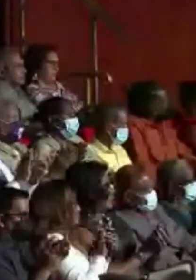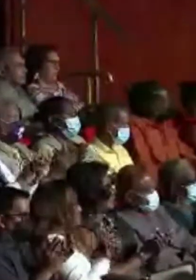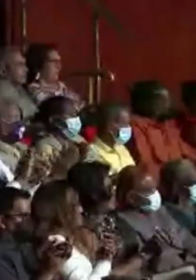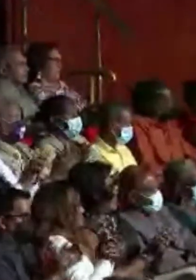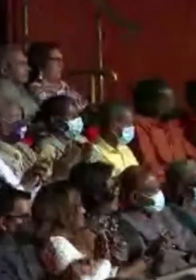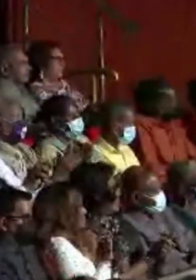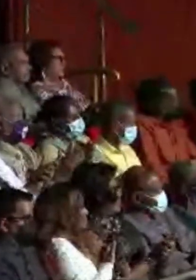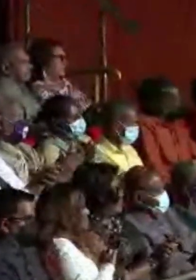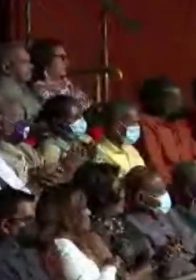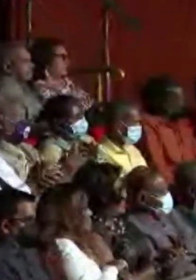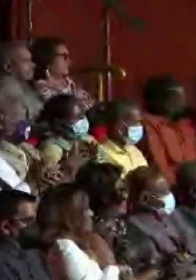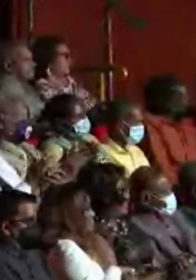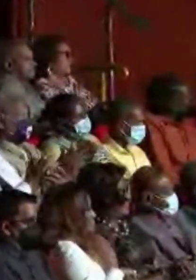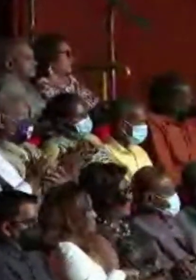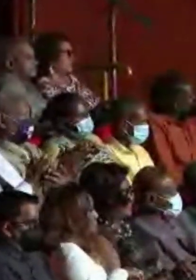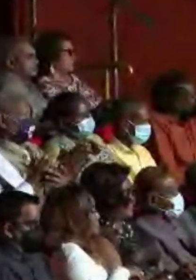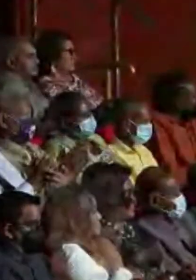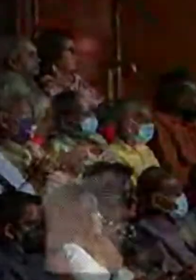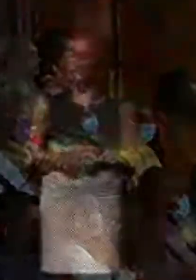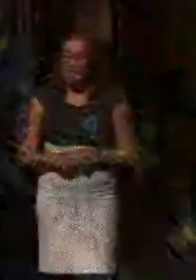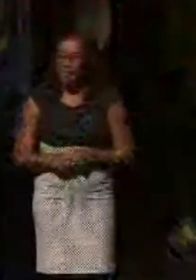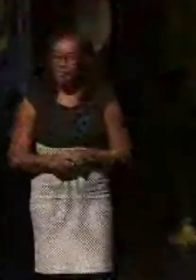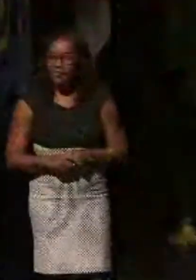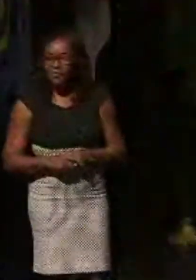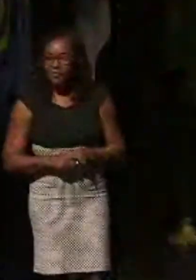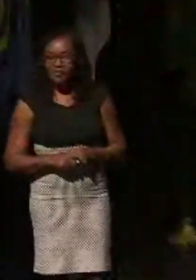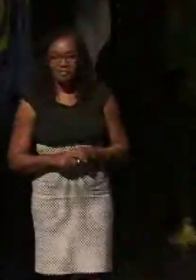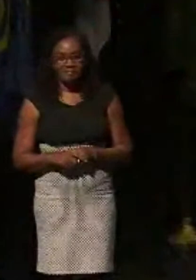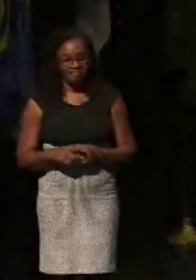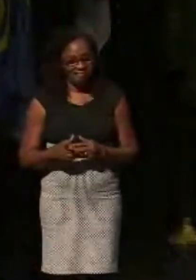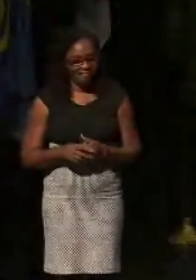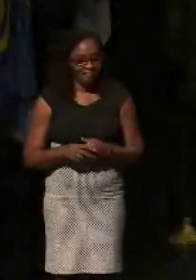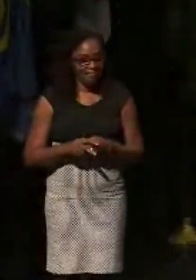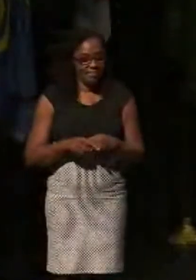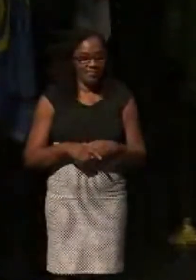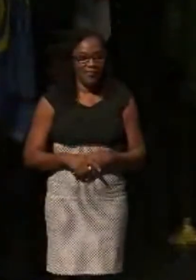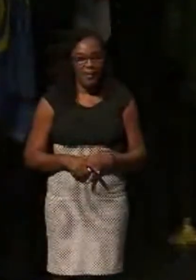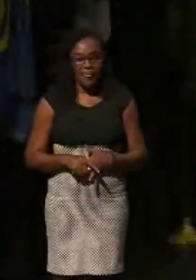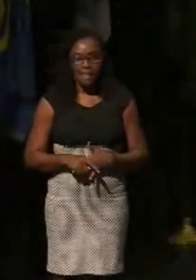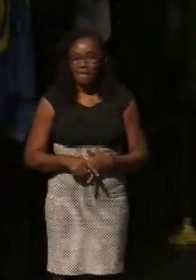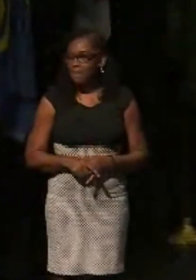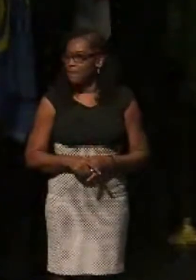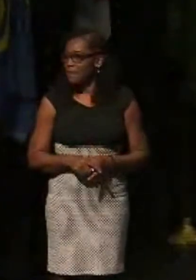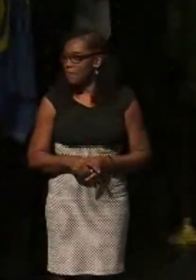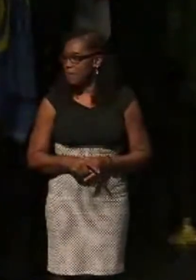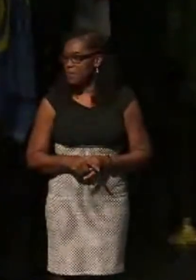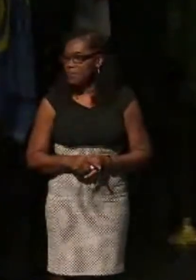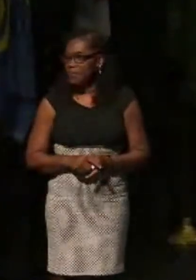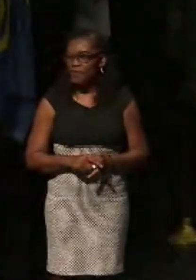I hope you don't mind if I return to my Star Trek persona, yes? Thank you.